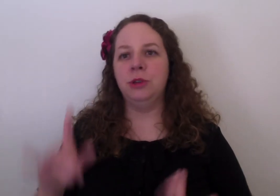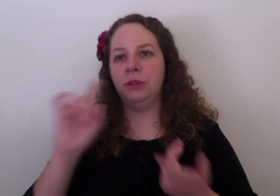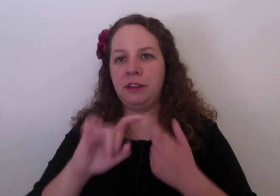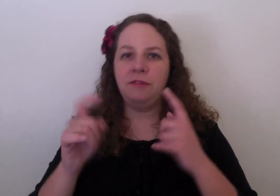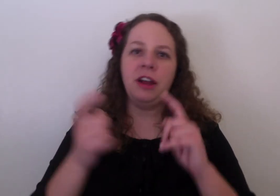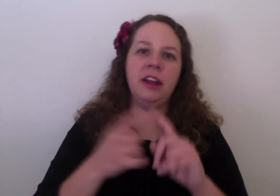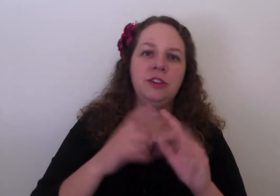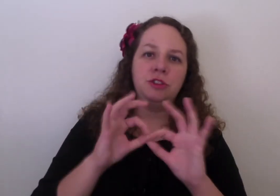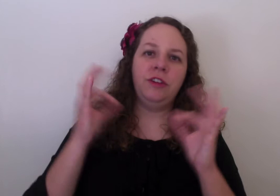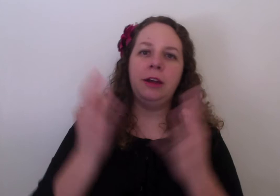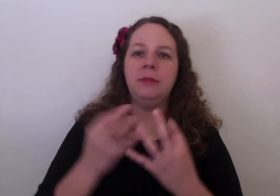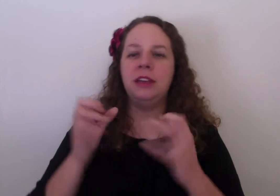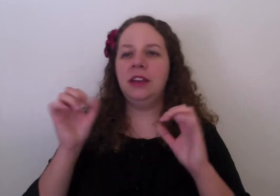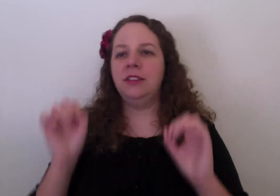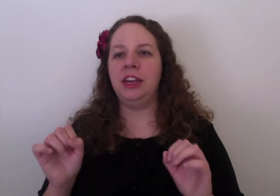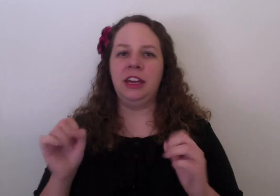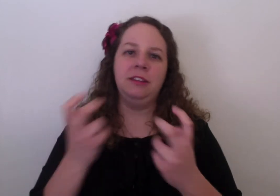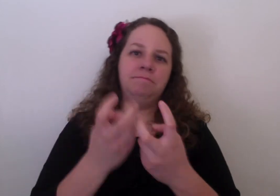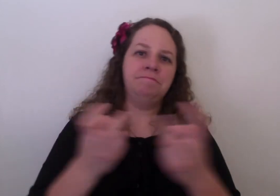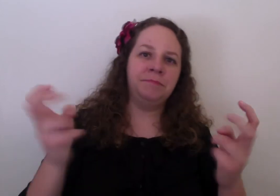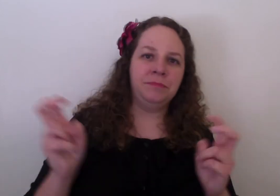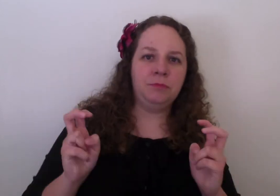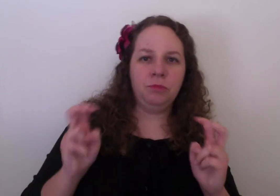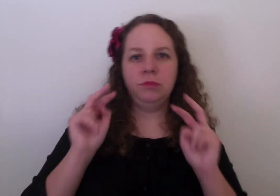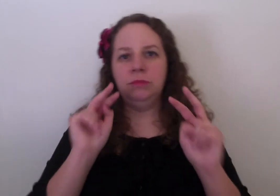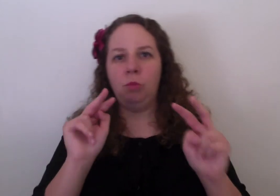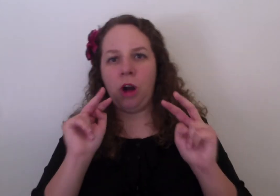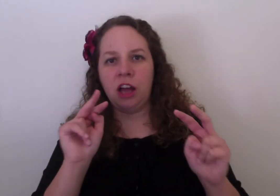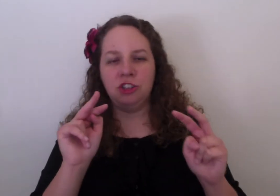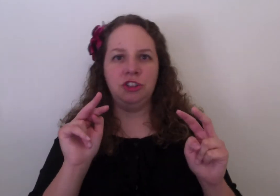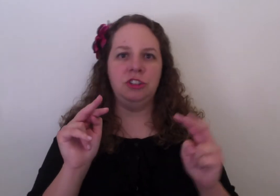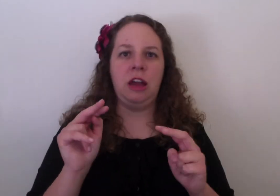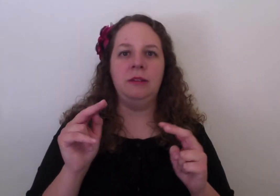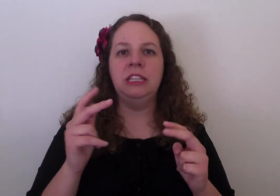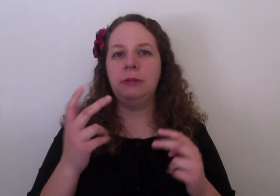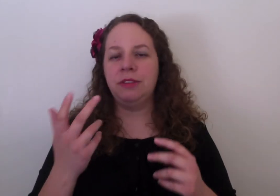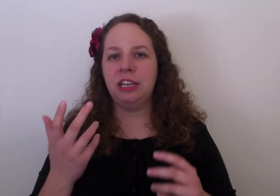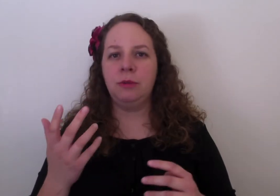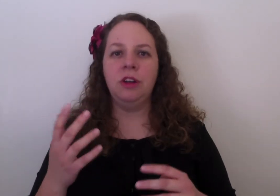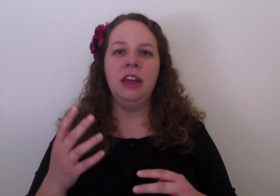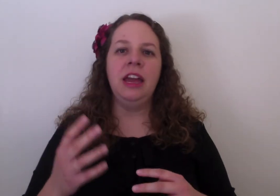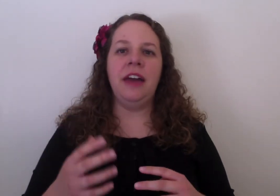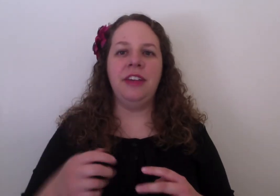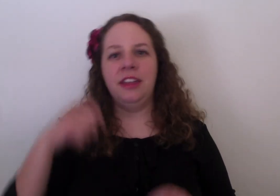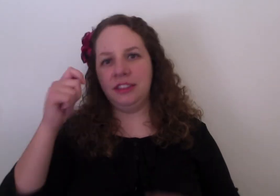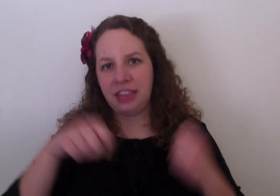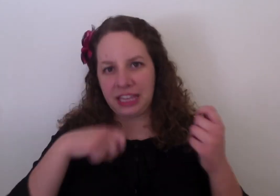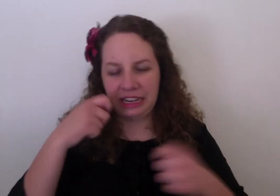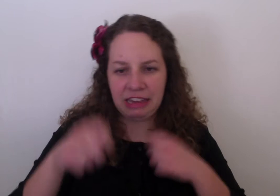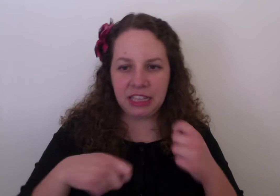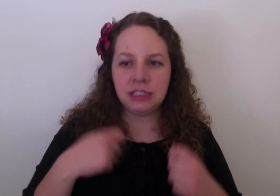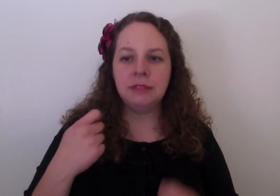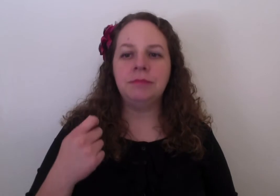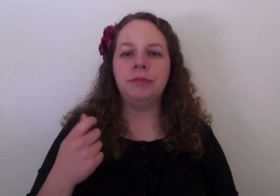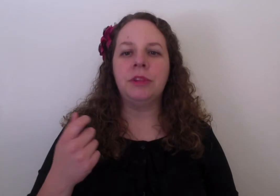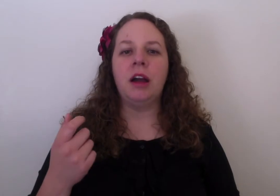like friends or family, they can watch, sing around the table, and then they can eat. And